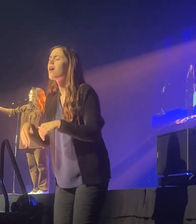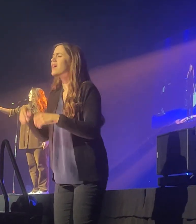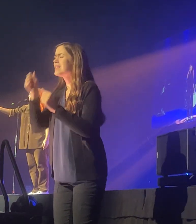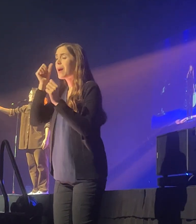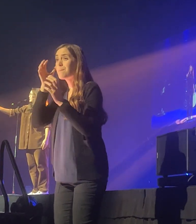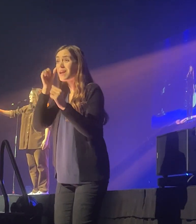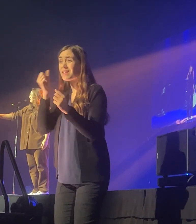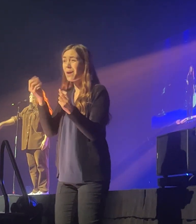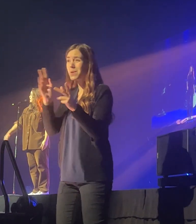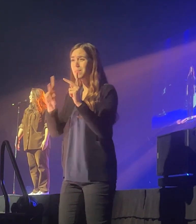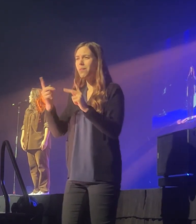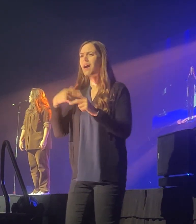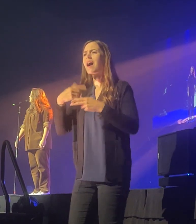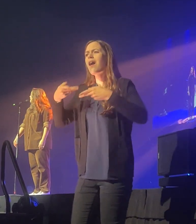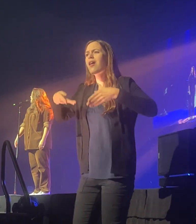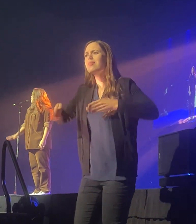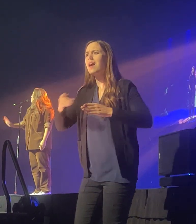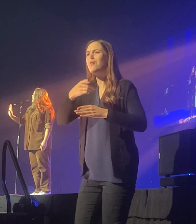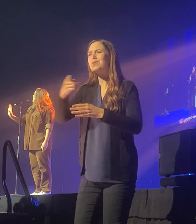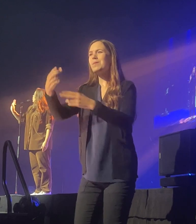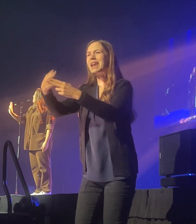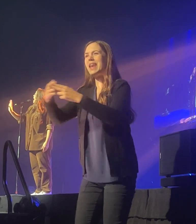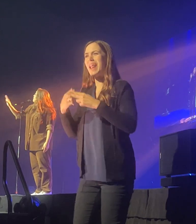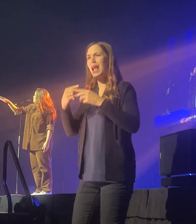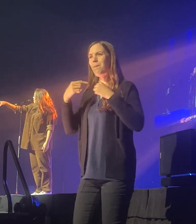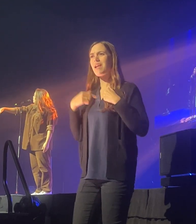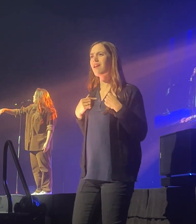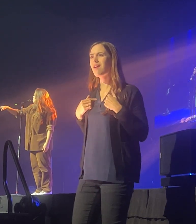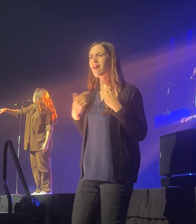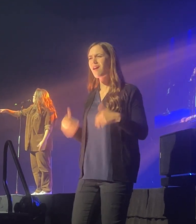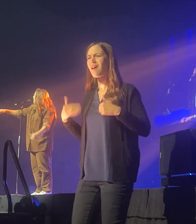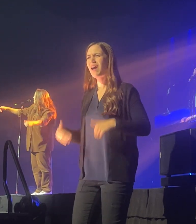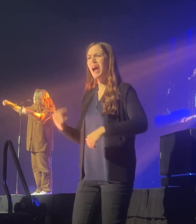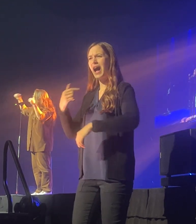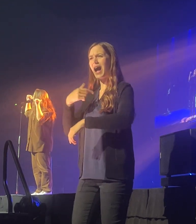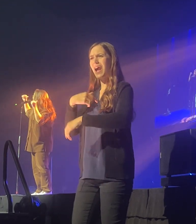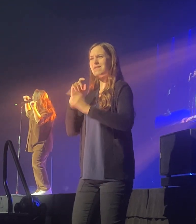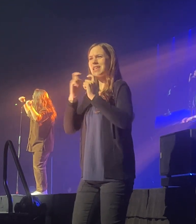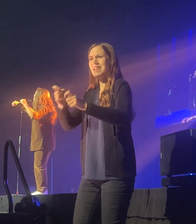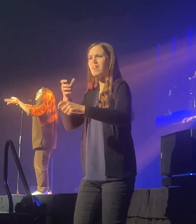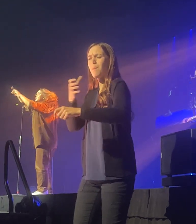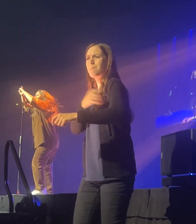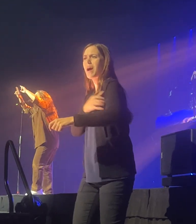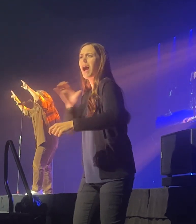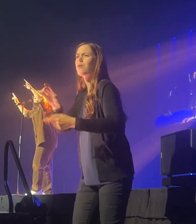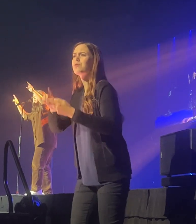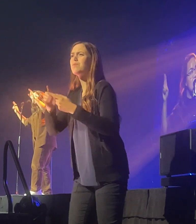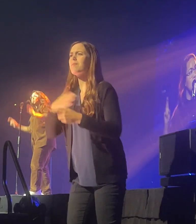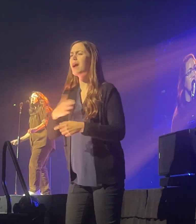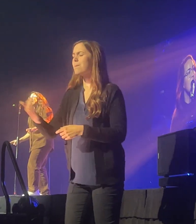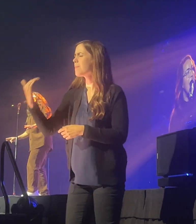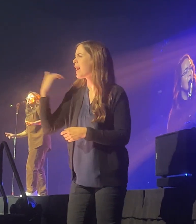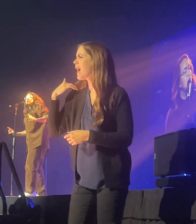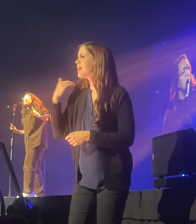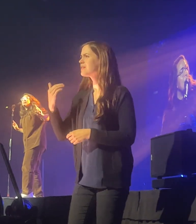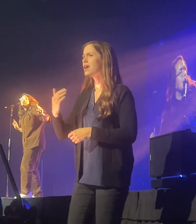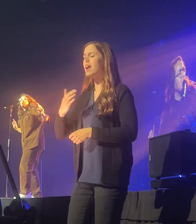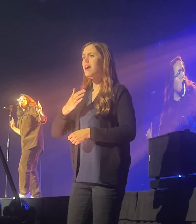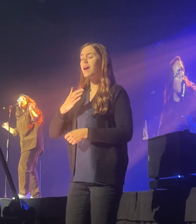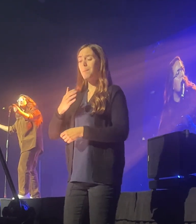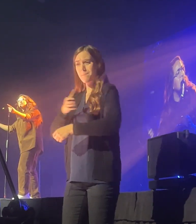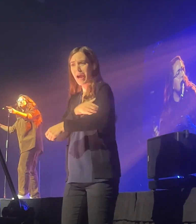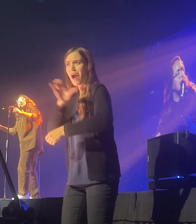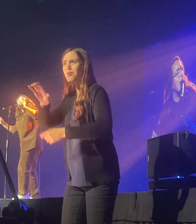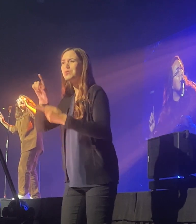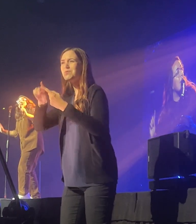I've allowed to name me. The power I've given to my past, to my mirror, and to my